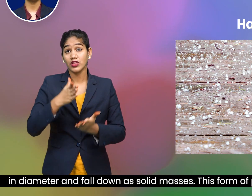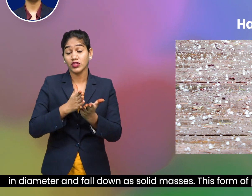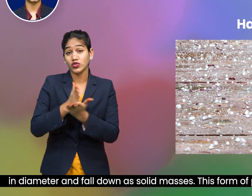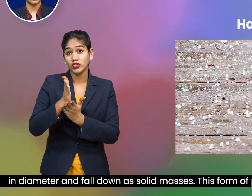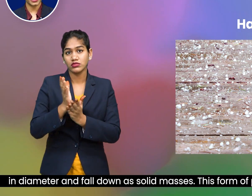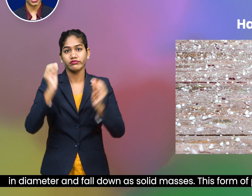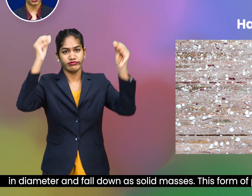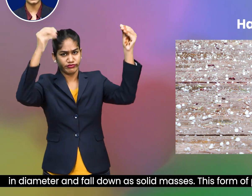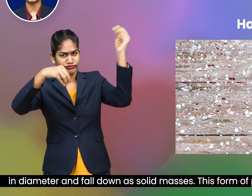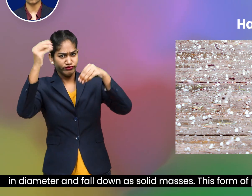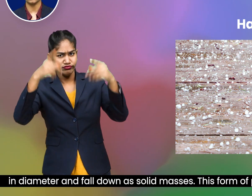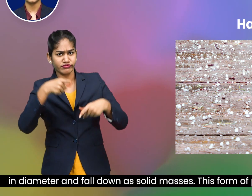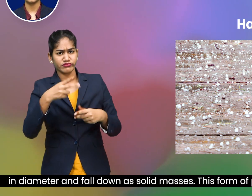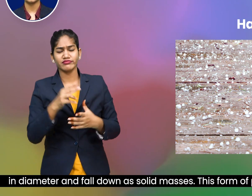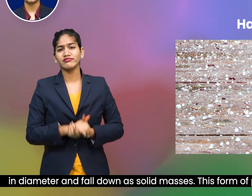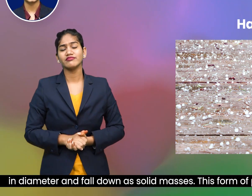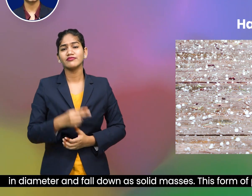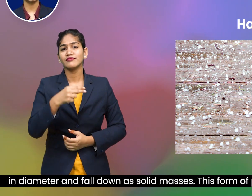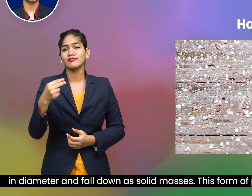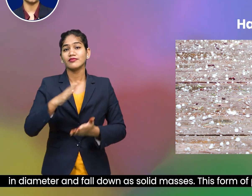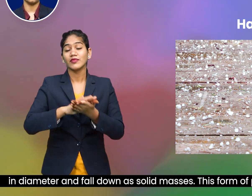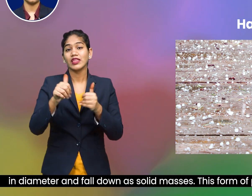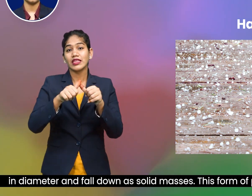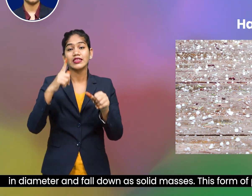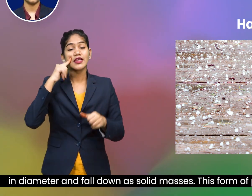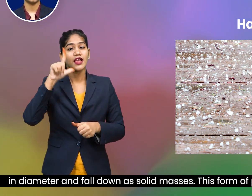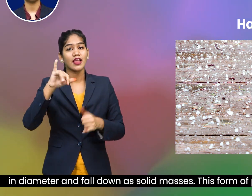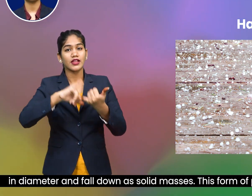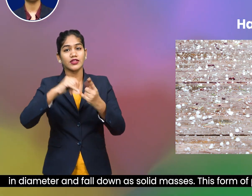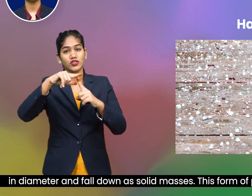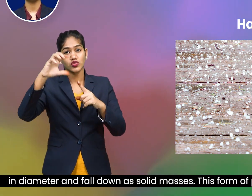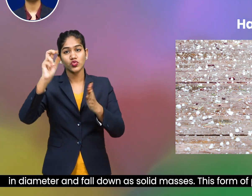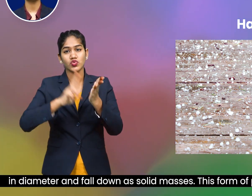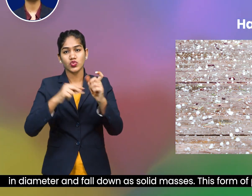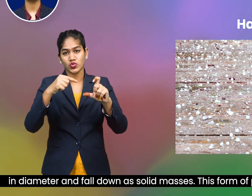This form of precipitation is called hailstone.